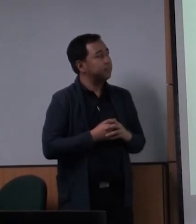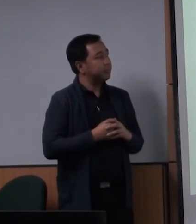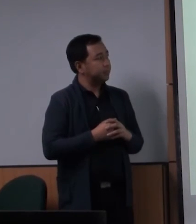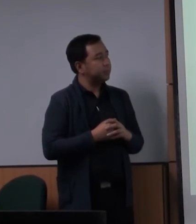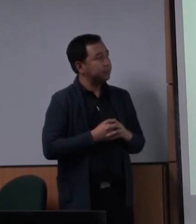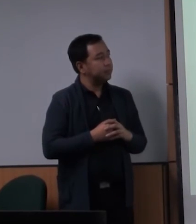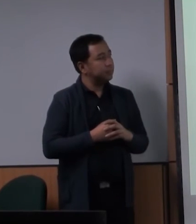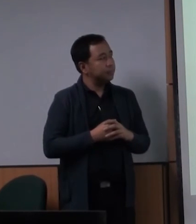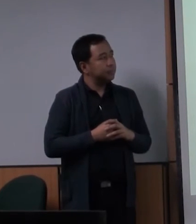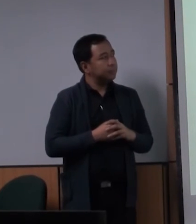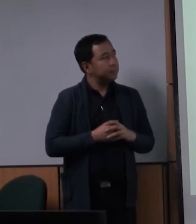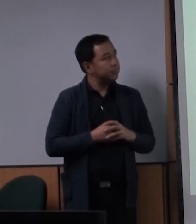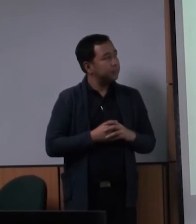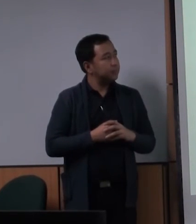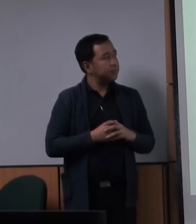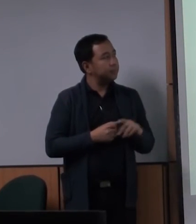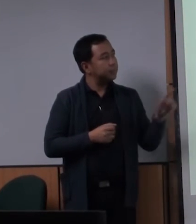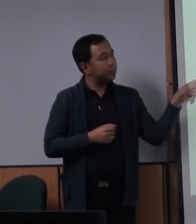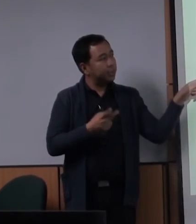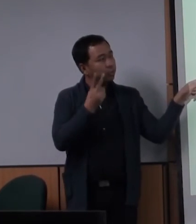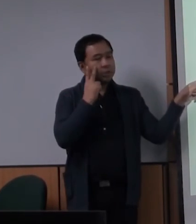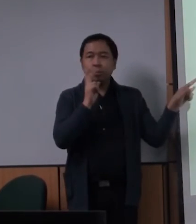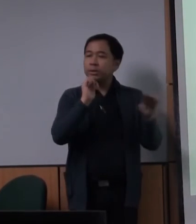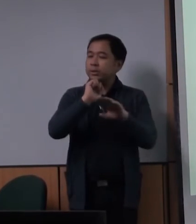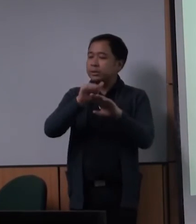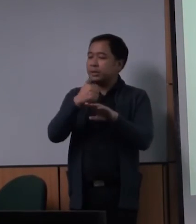So ito yung parsing net na significant